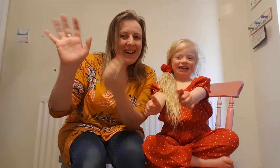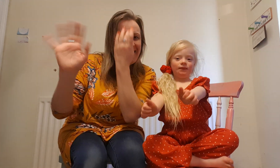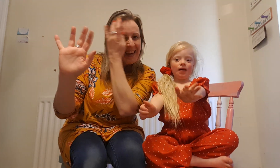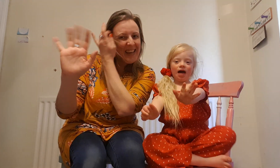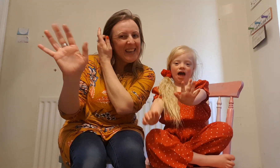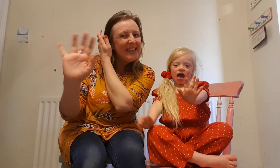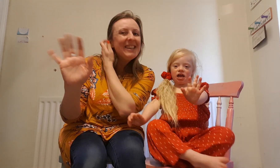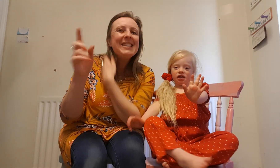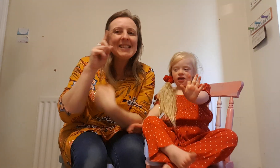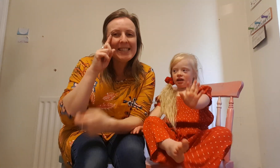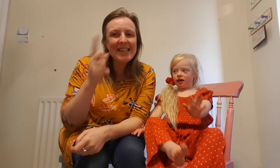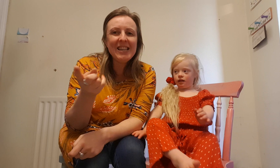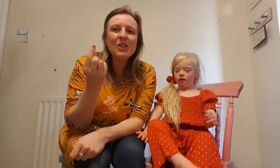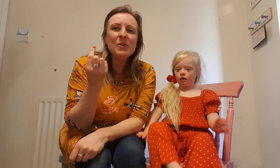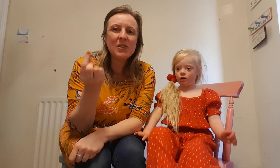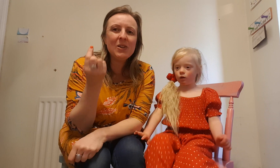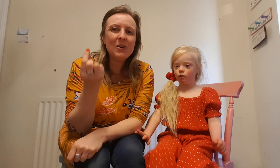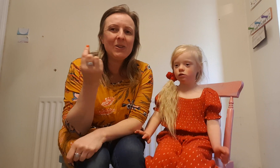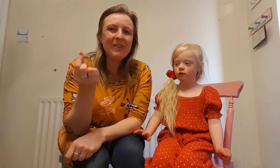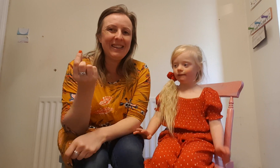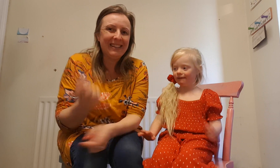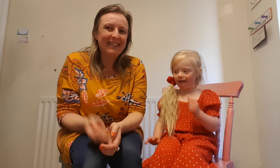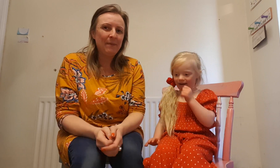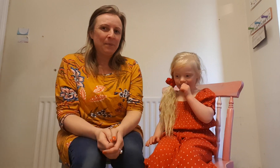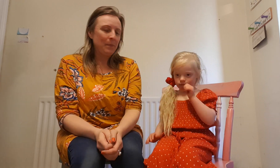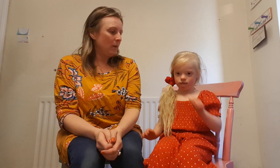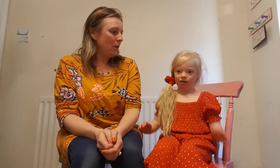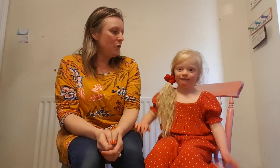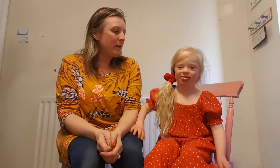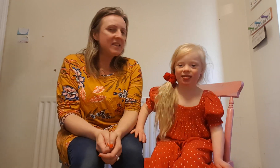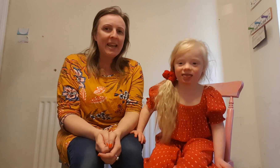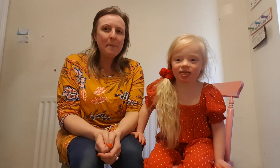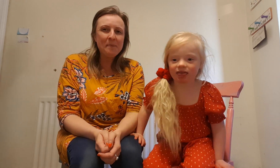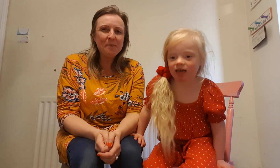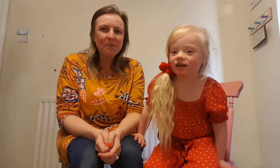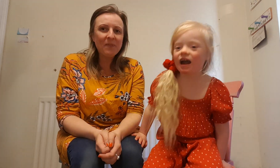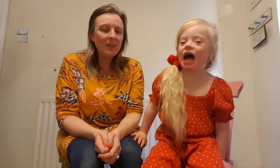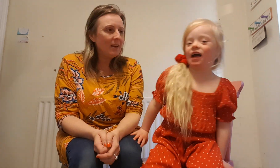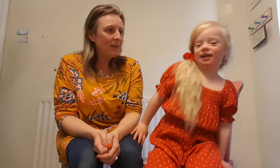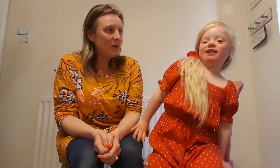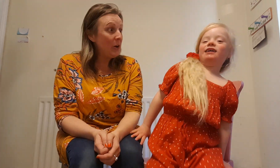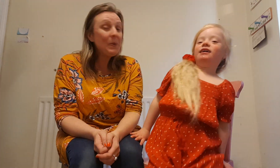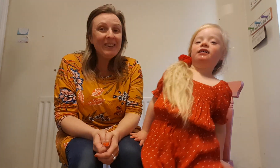Bye. Yay. See you soon. Who's pressing it? Yeah. You?